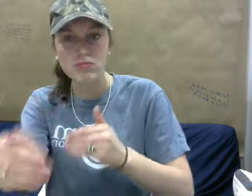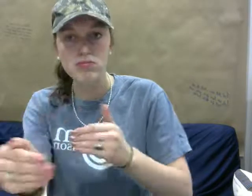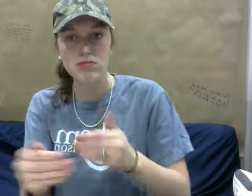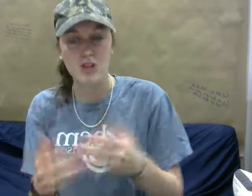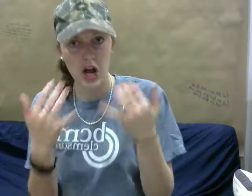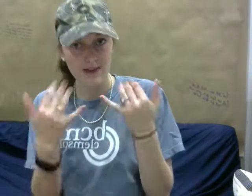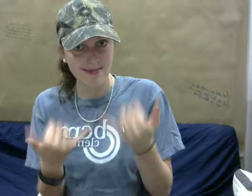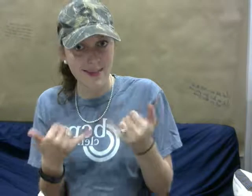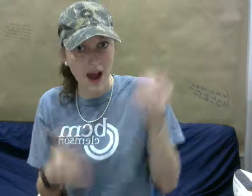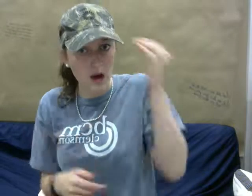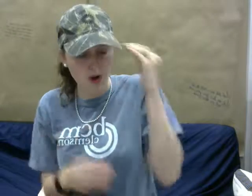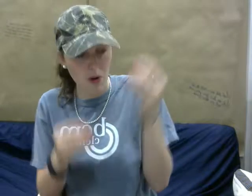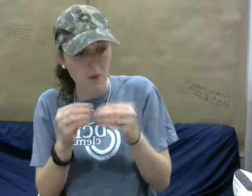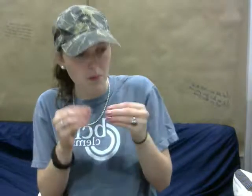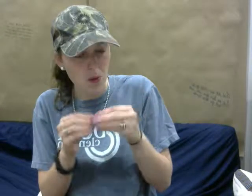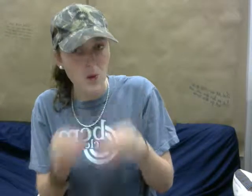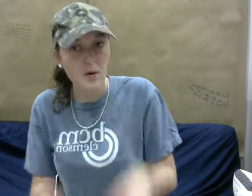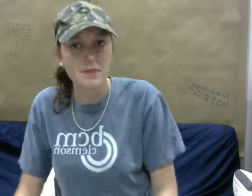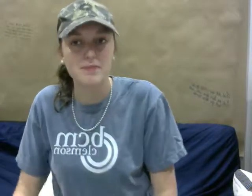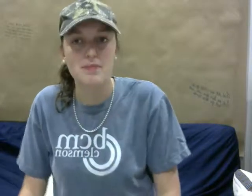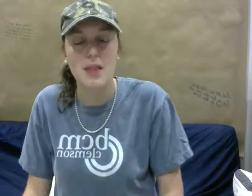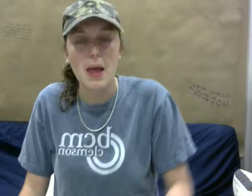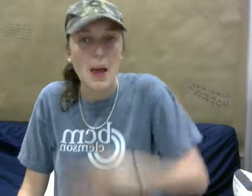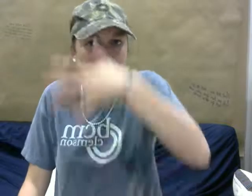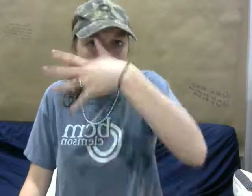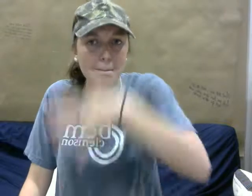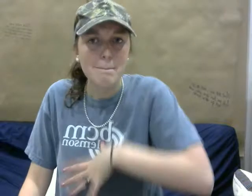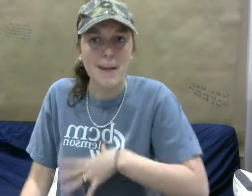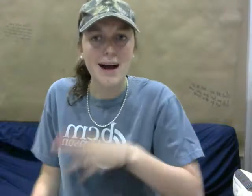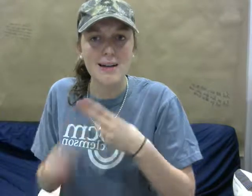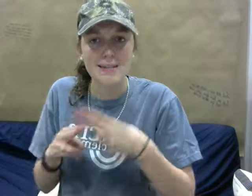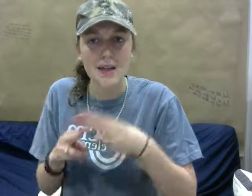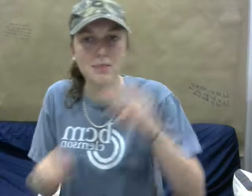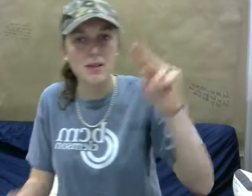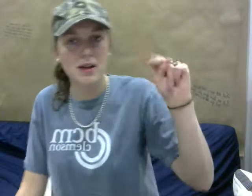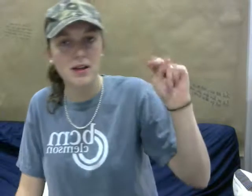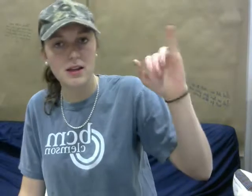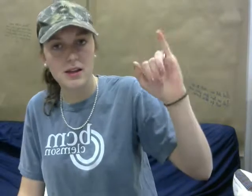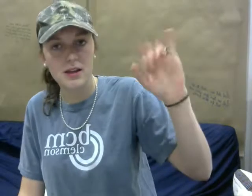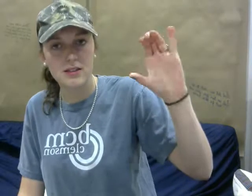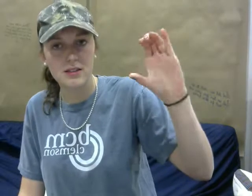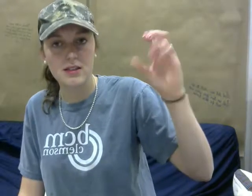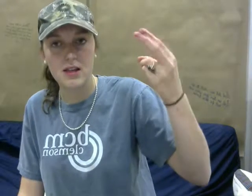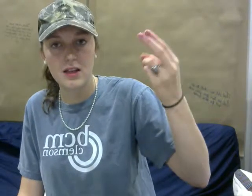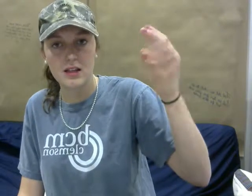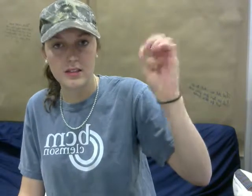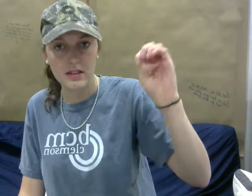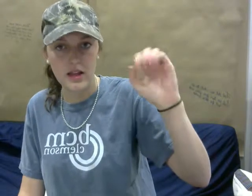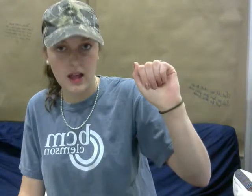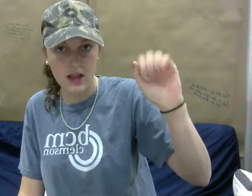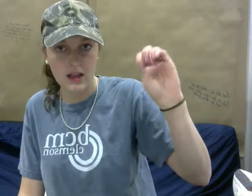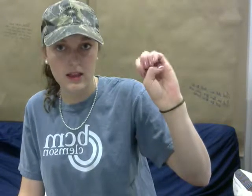Nicholas Copernicus was the first to realise that the sun was at the centre of the solar system. Johannes